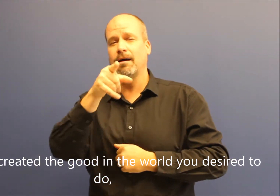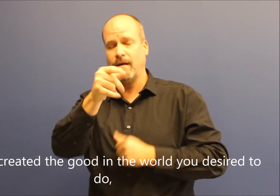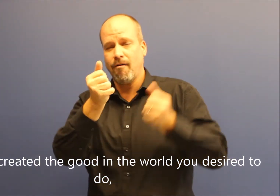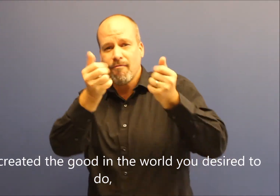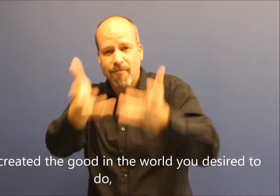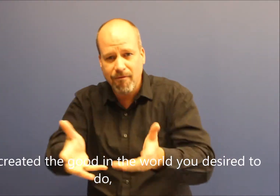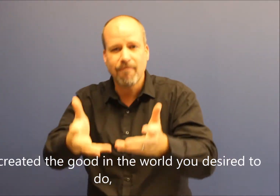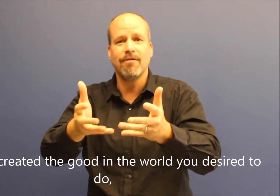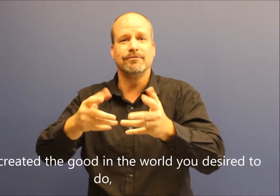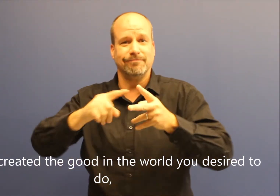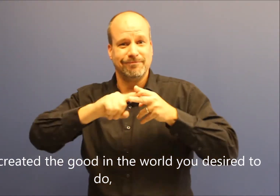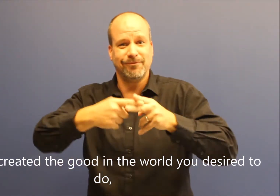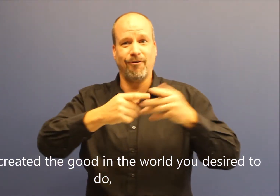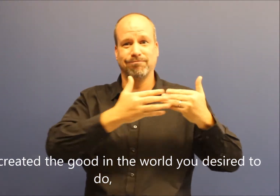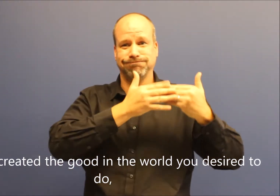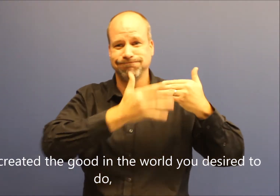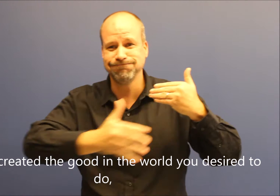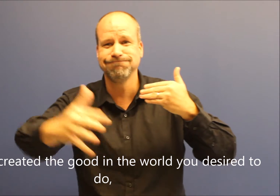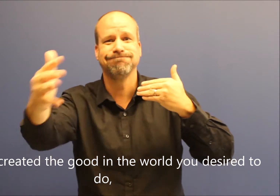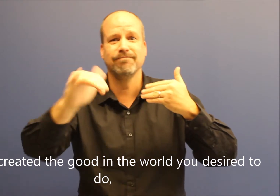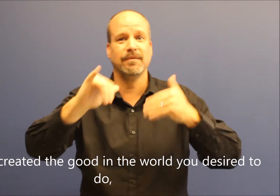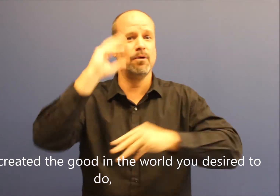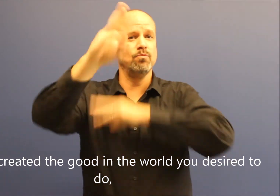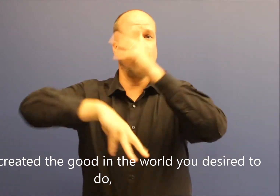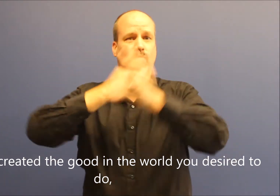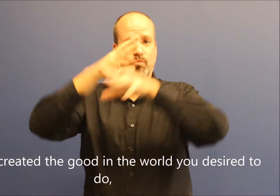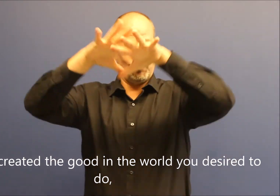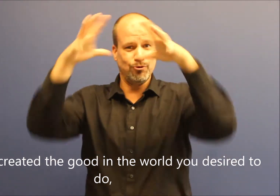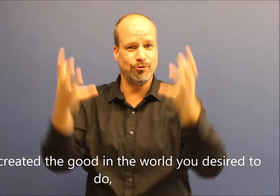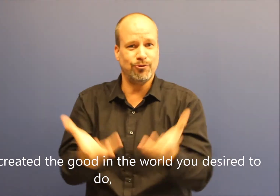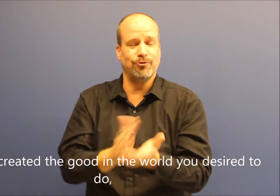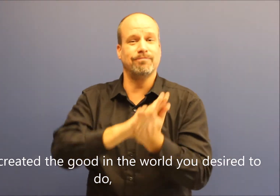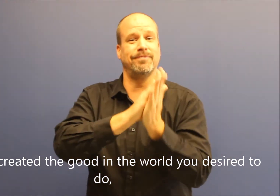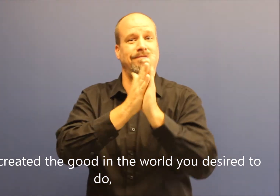that you created the good in the world you desired to do,